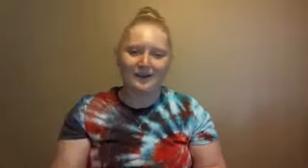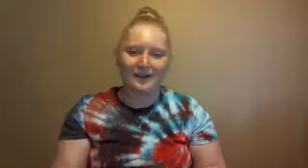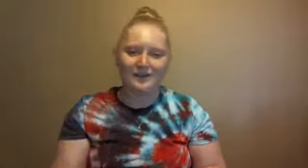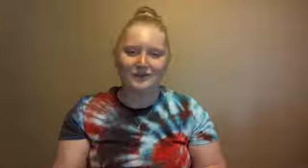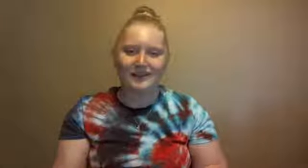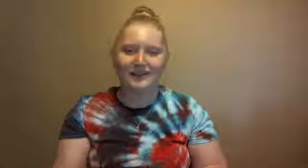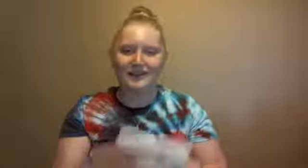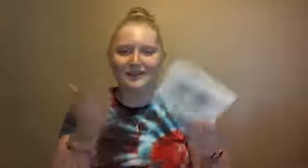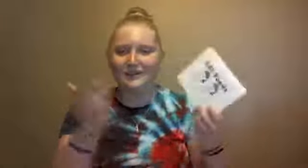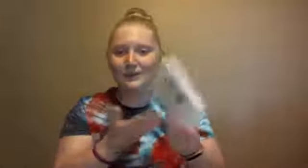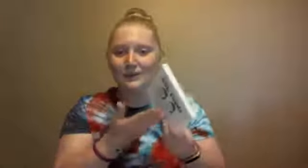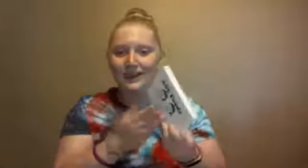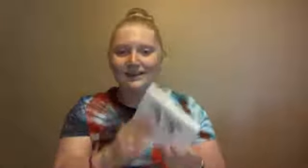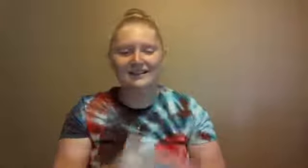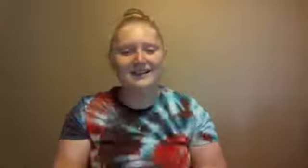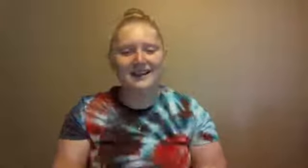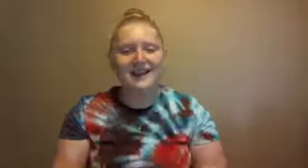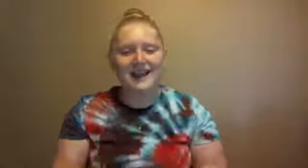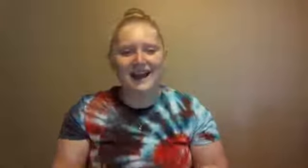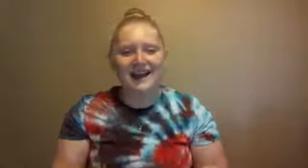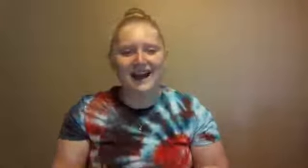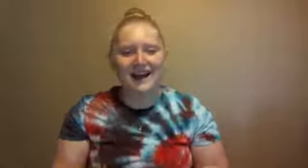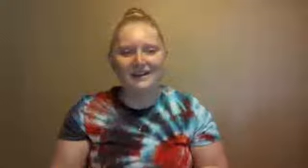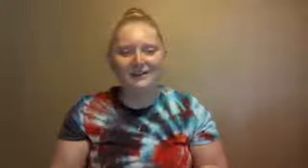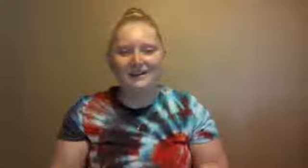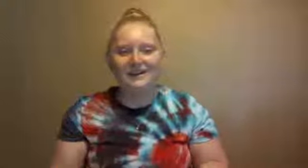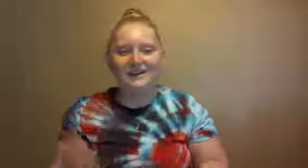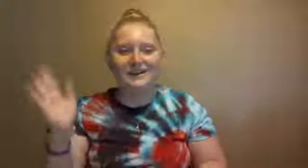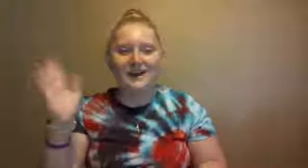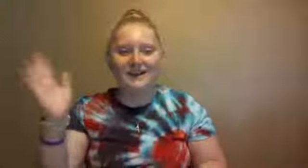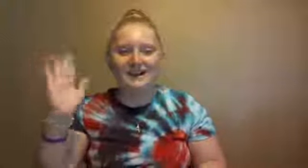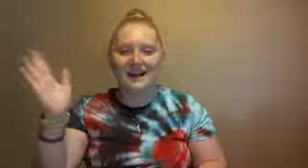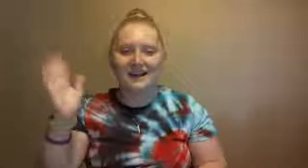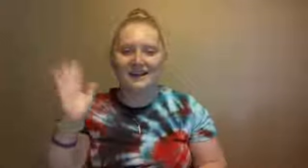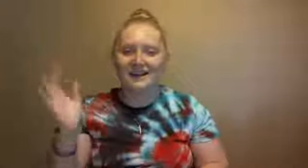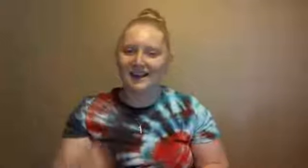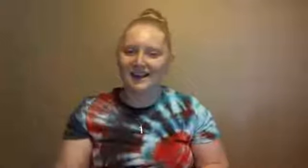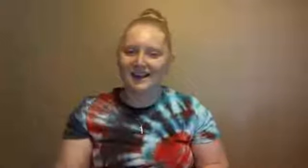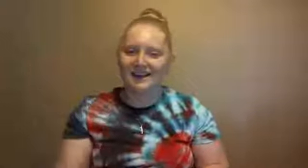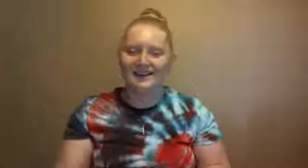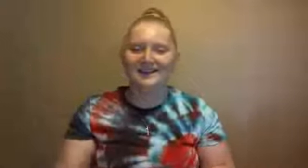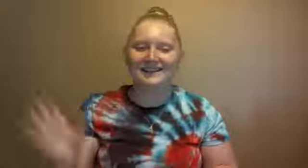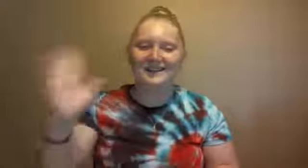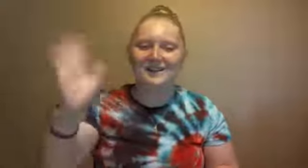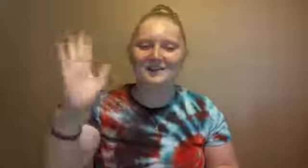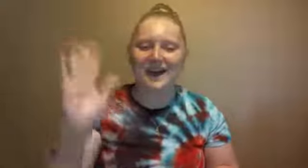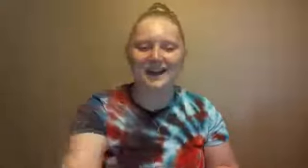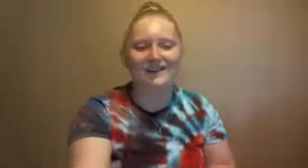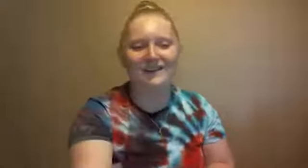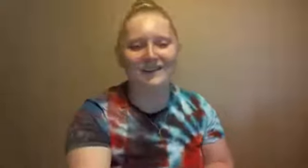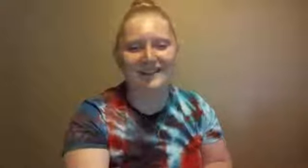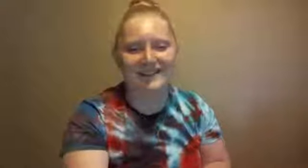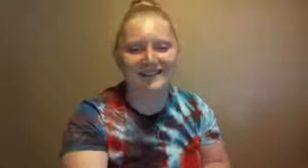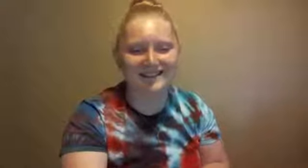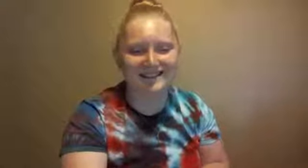guys enjoyed this food lesson. And I will see you guys online. Bye, everyone.